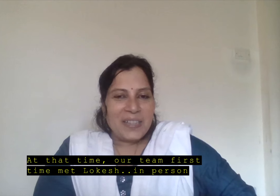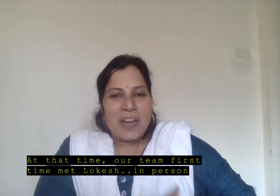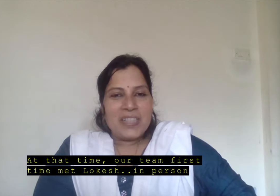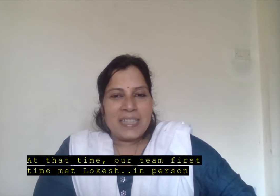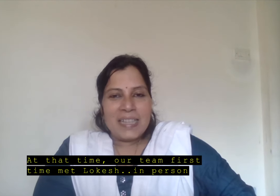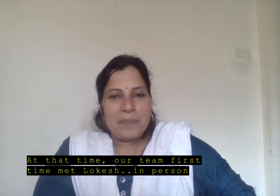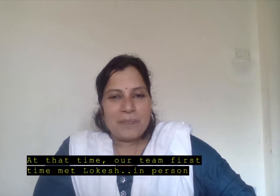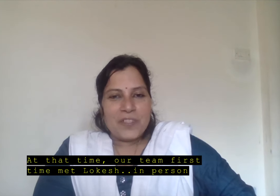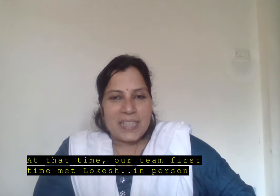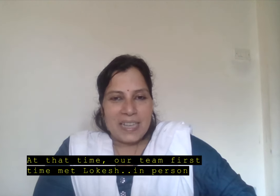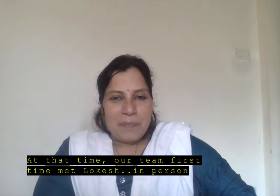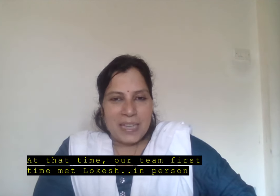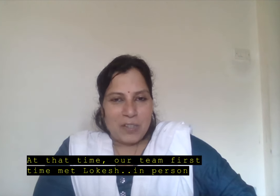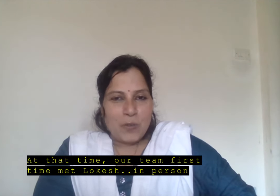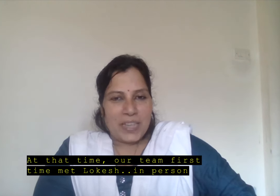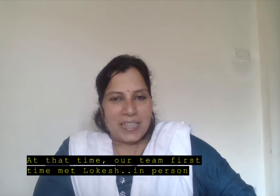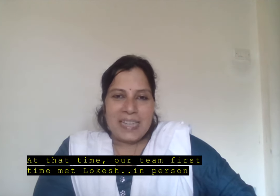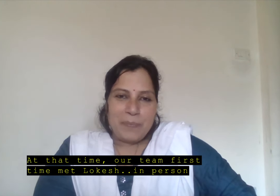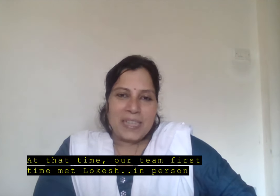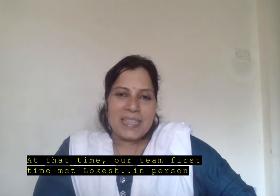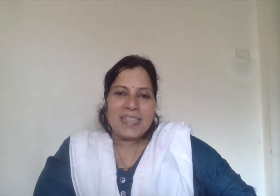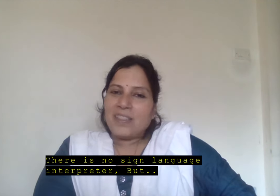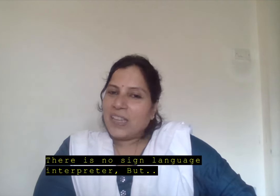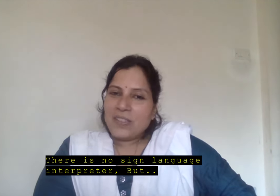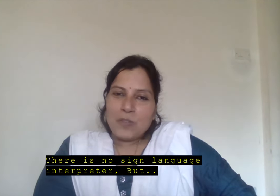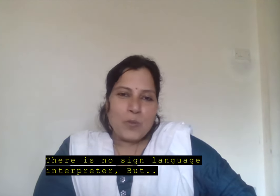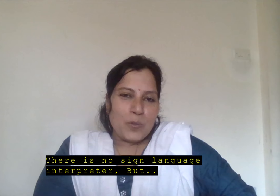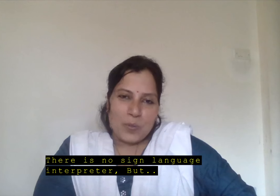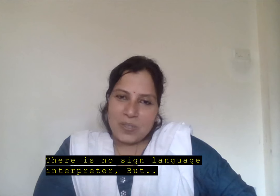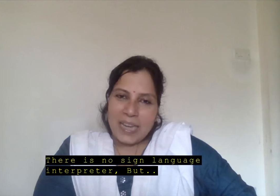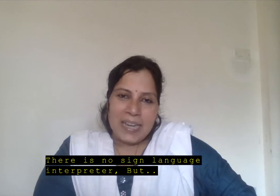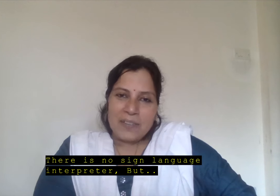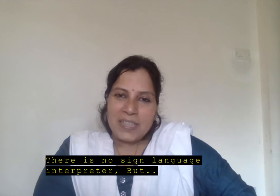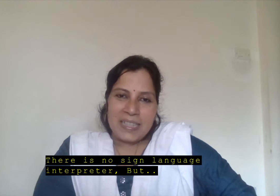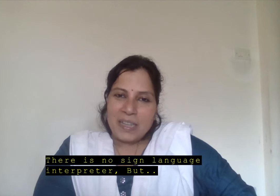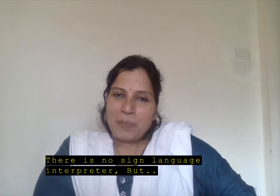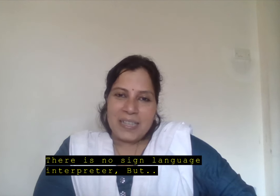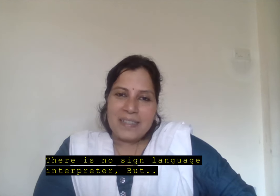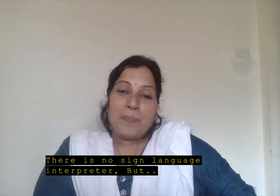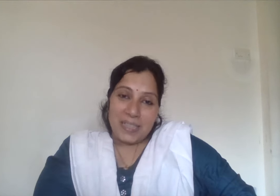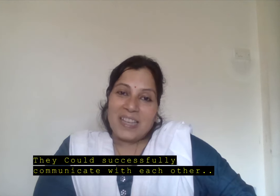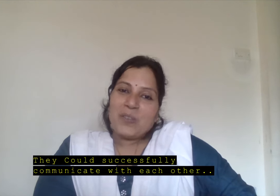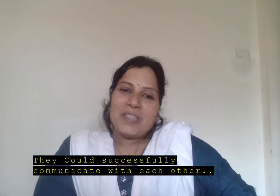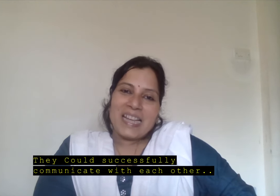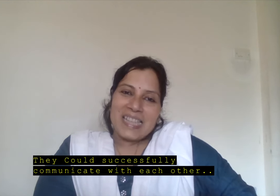our team first time met Lokesh in person. There is no sign language interpreter, but they could